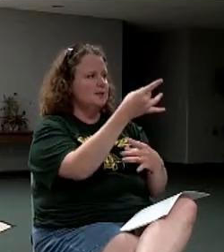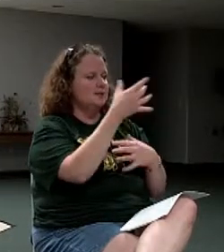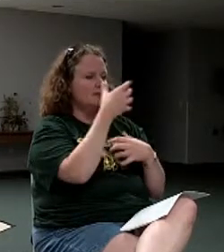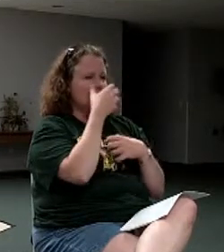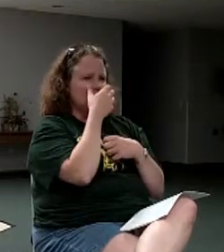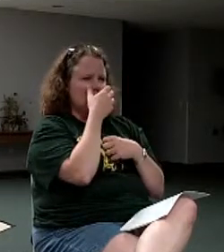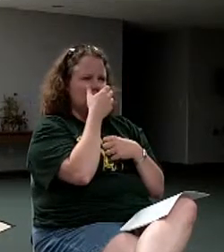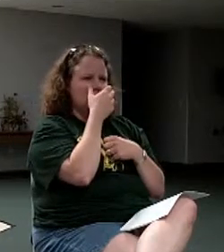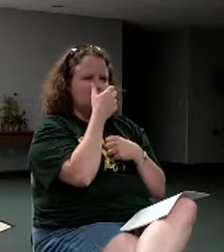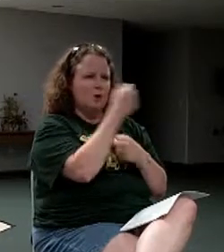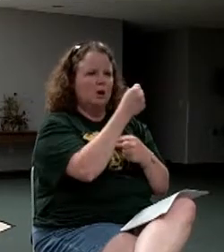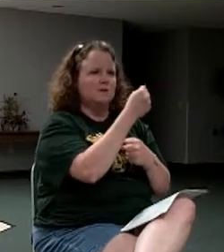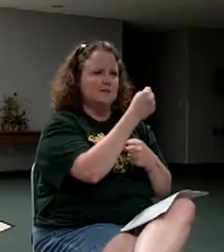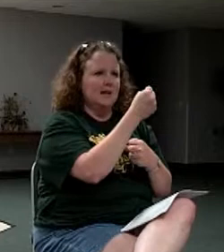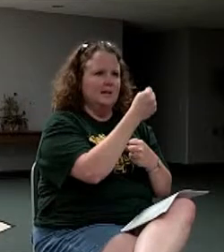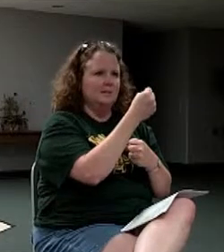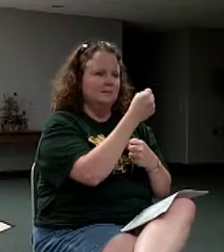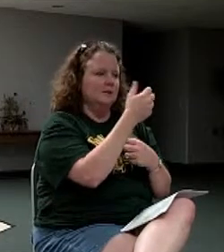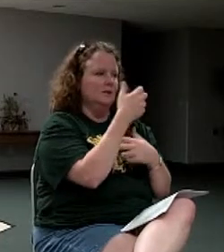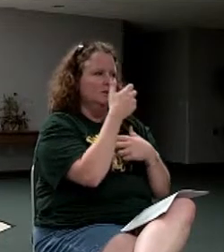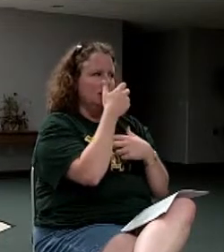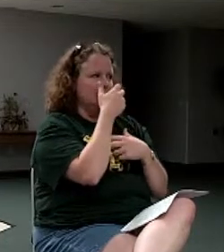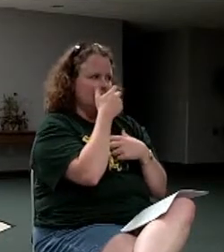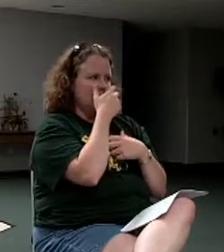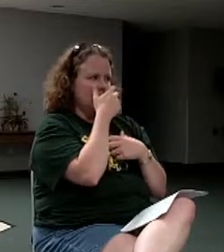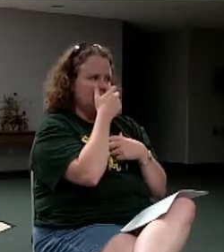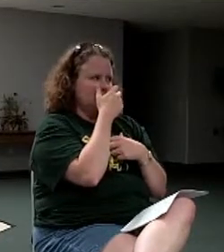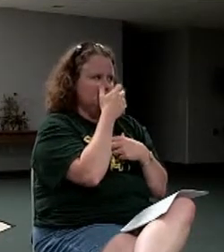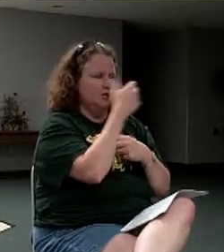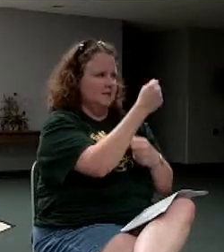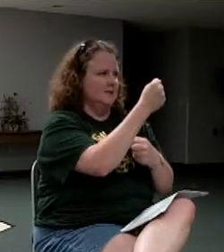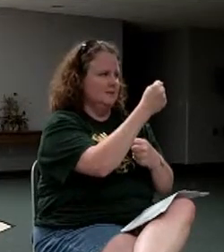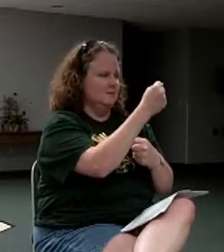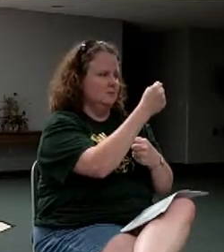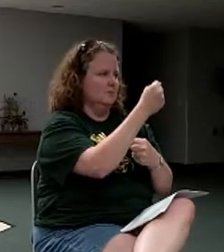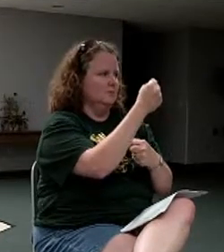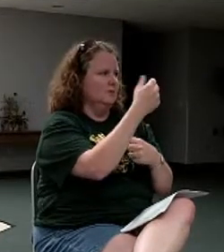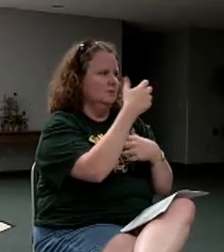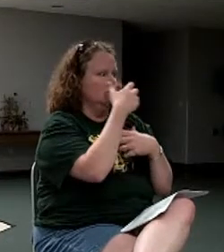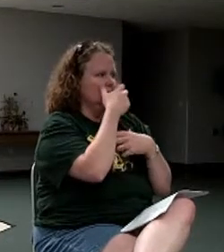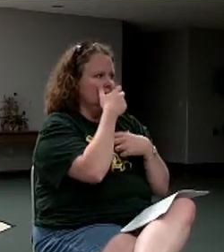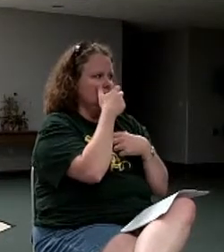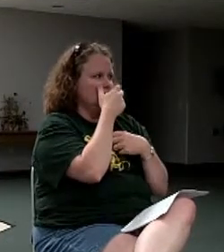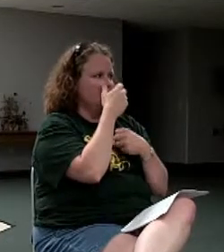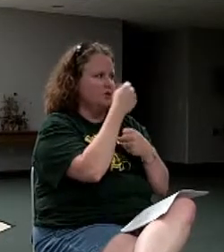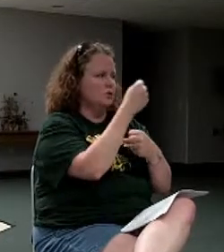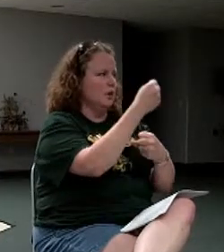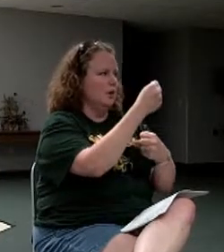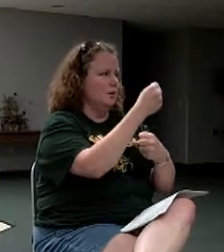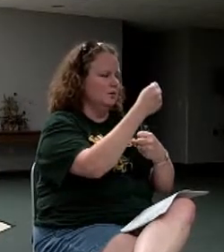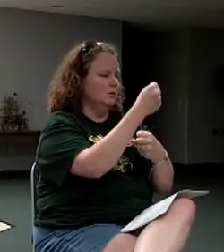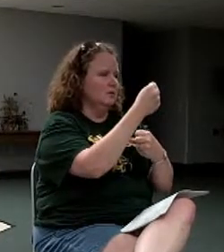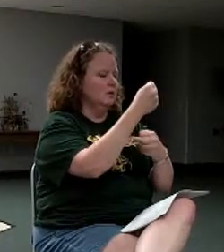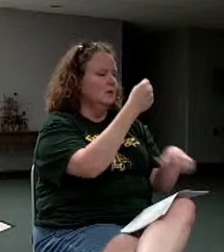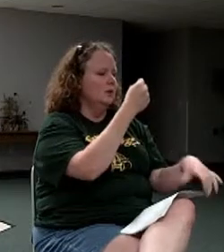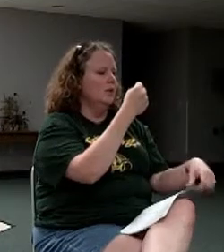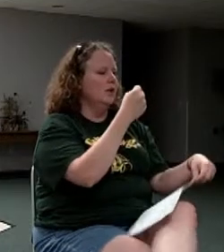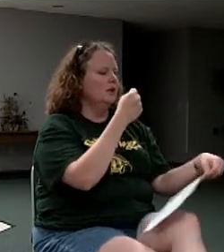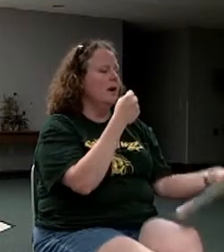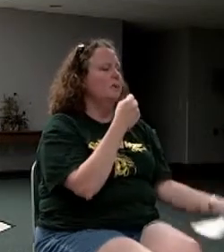Trust is more of a strong sign. Comes from your nose and your chest. Very strong. We learned a couple